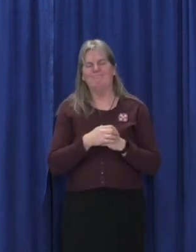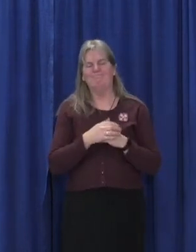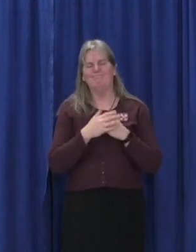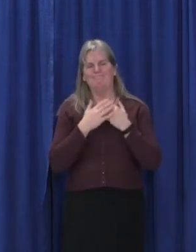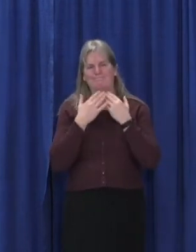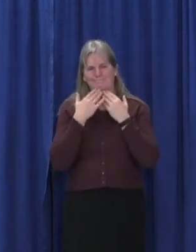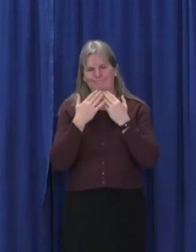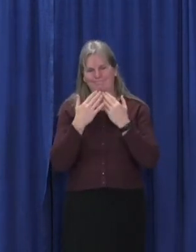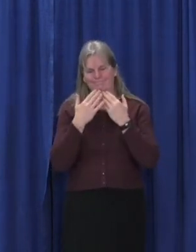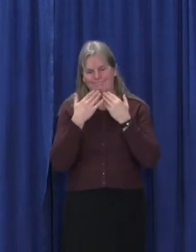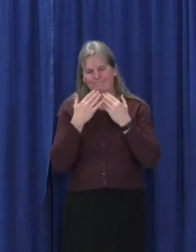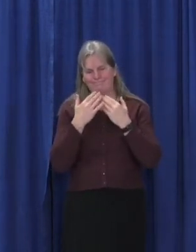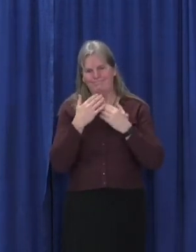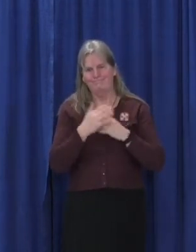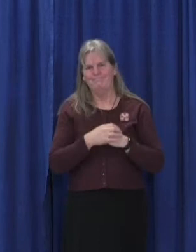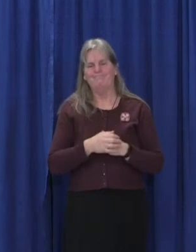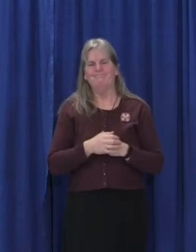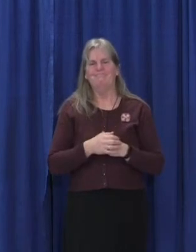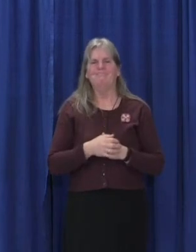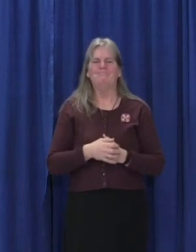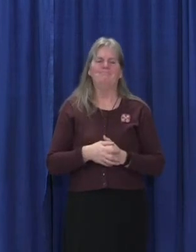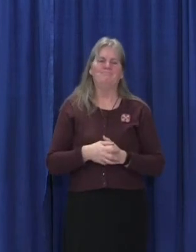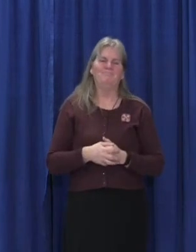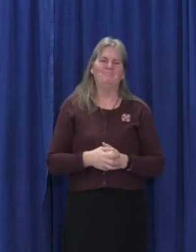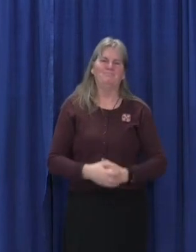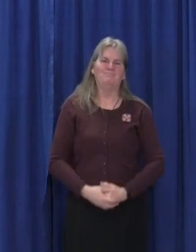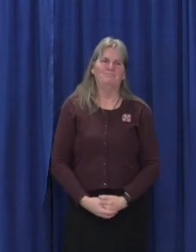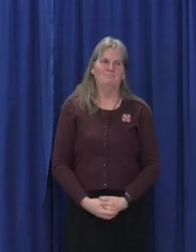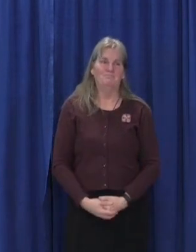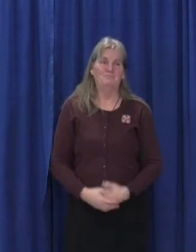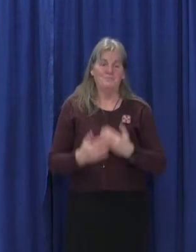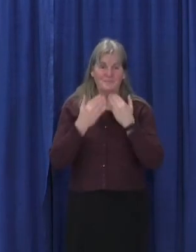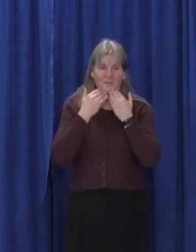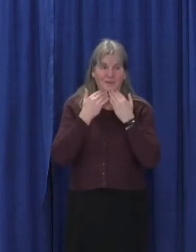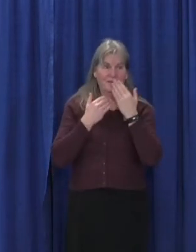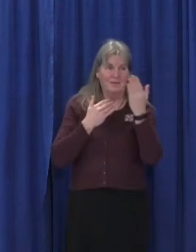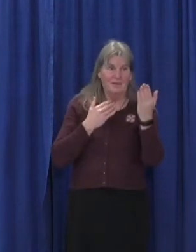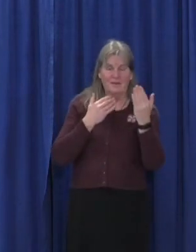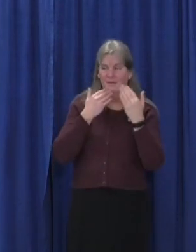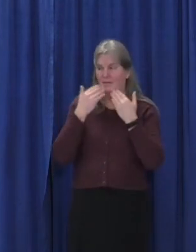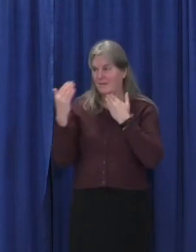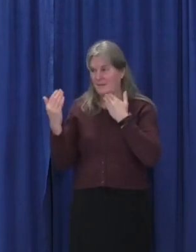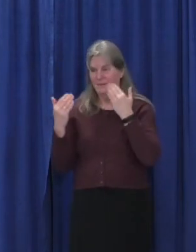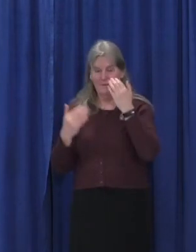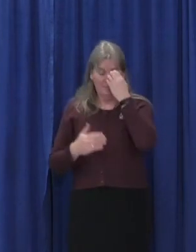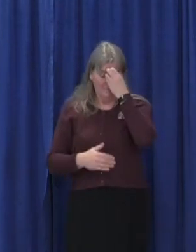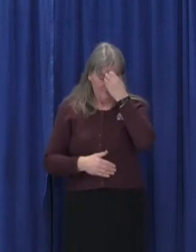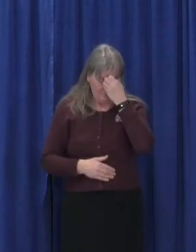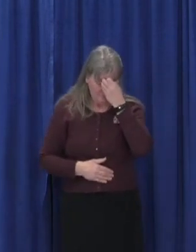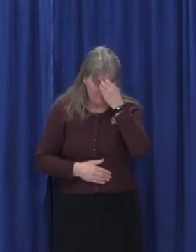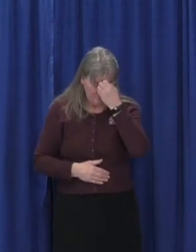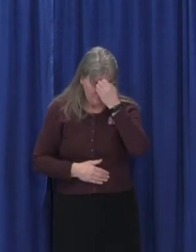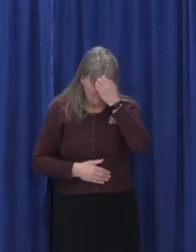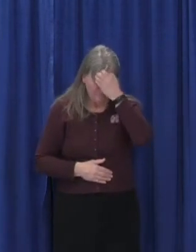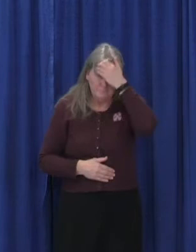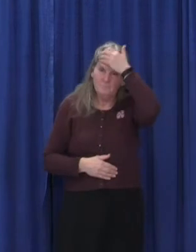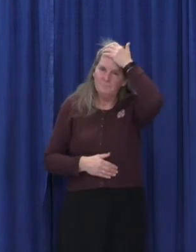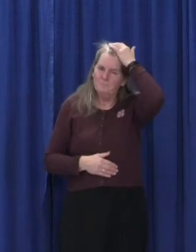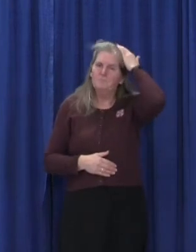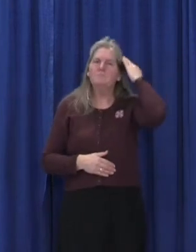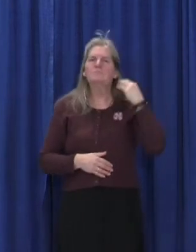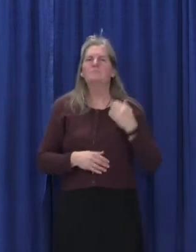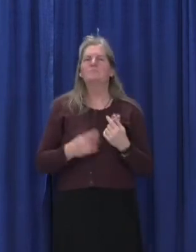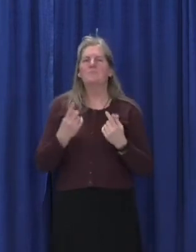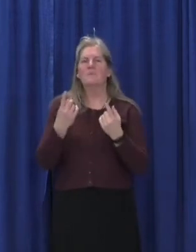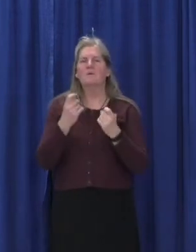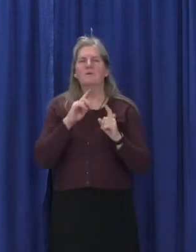Masi Cho, thank you. Merci. Thank you, Dr. Elliott, and thank you, Premier Silver. We'll now move on to the question